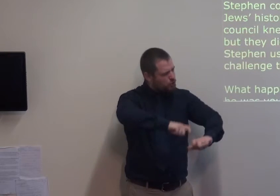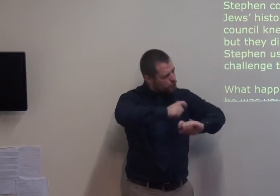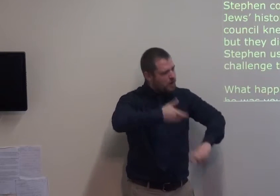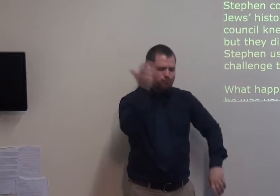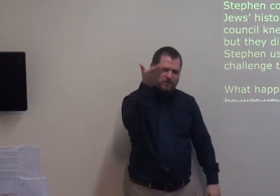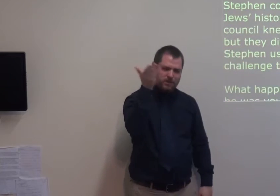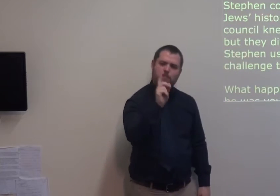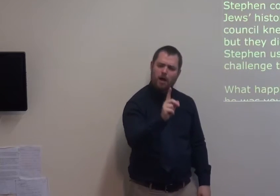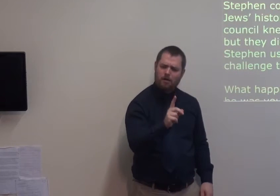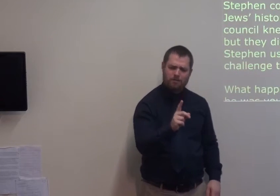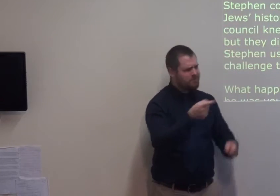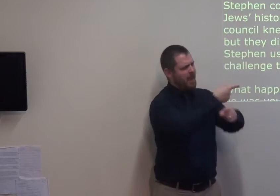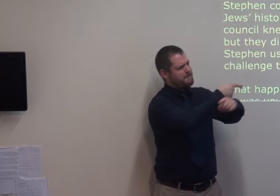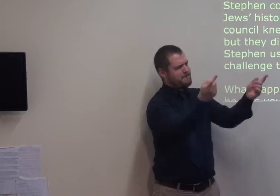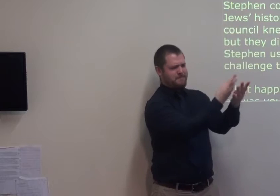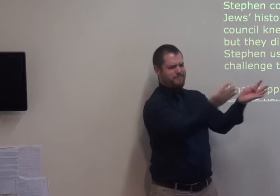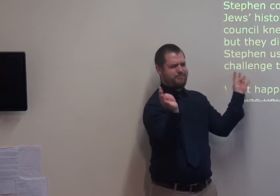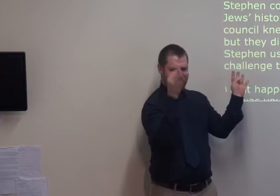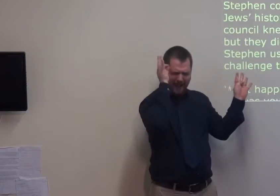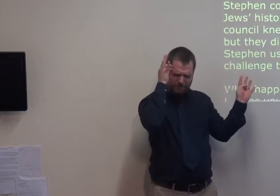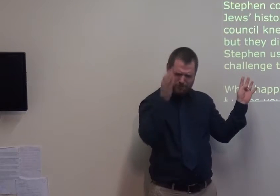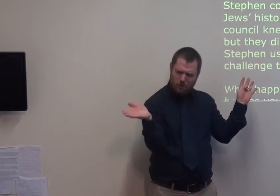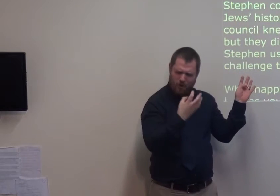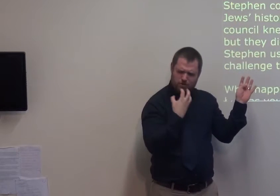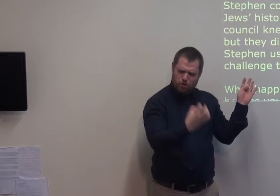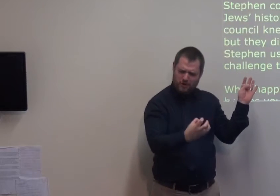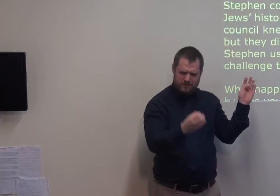All the men on the council knew the Jews' history,